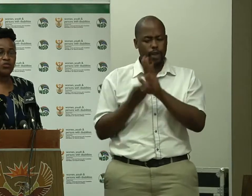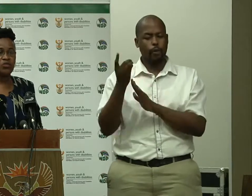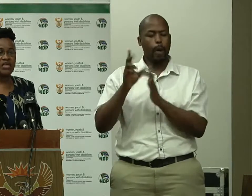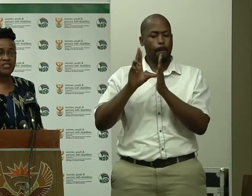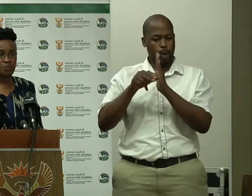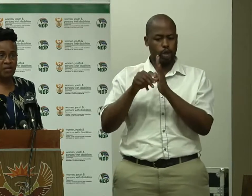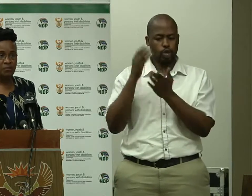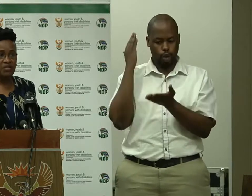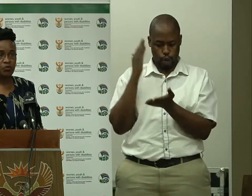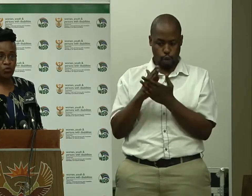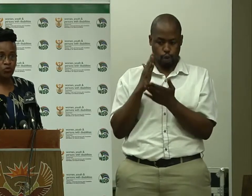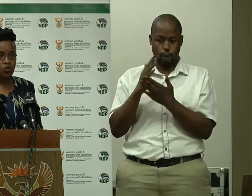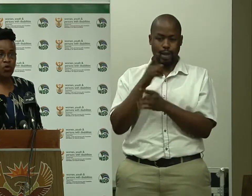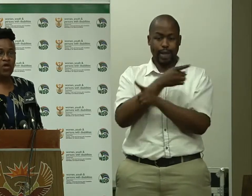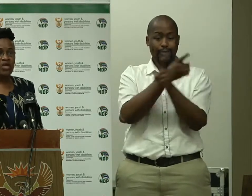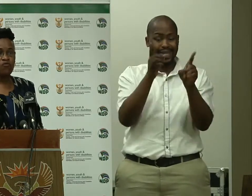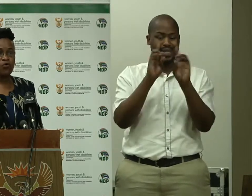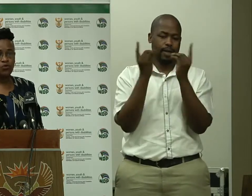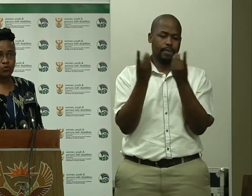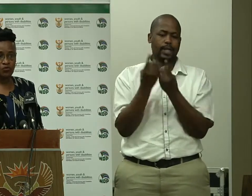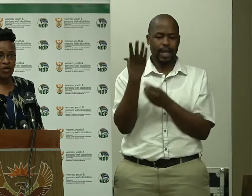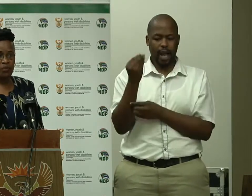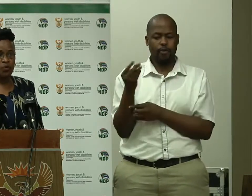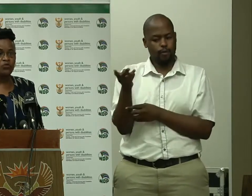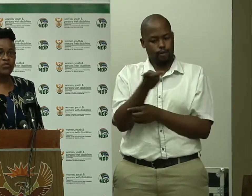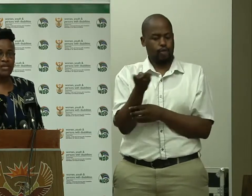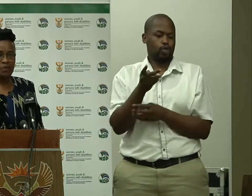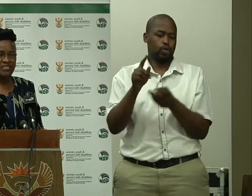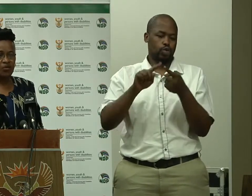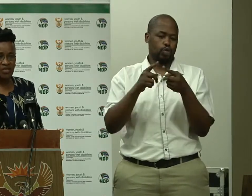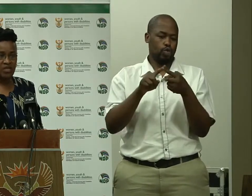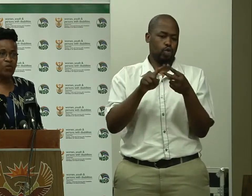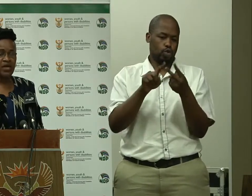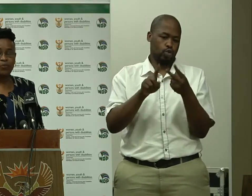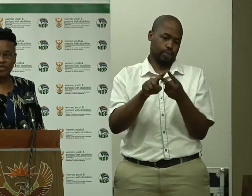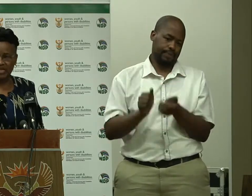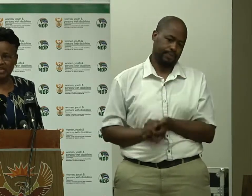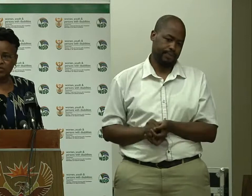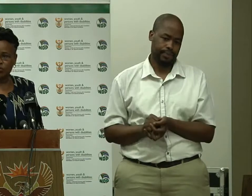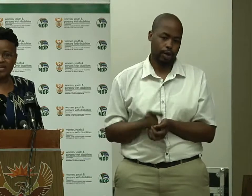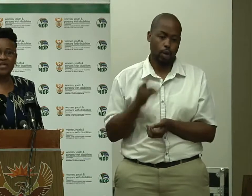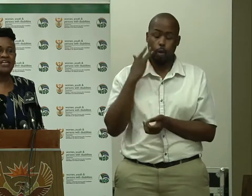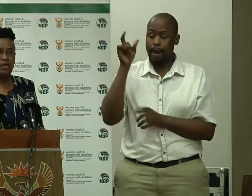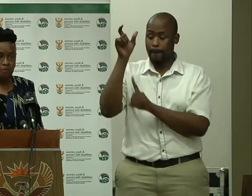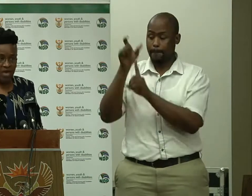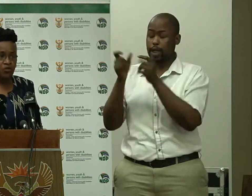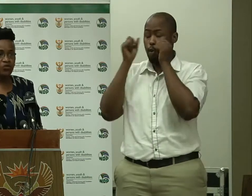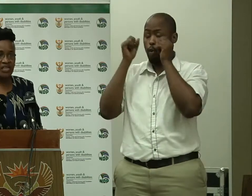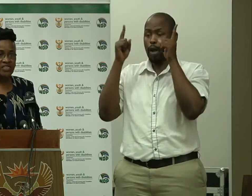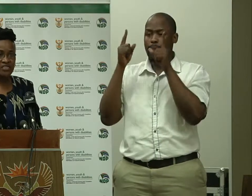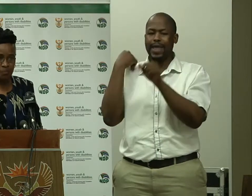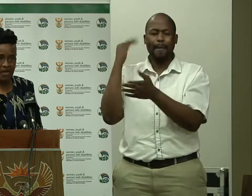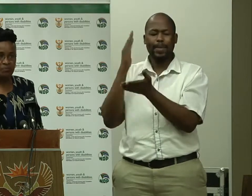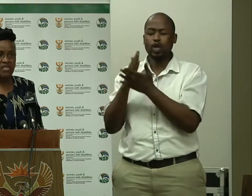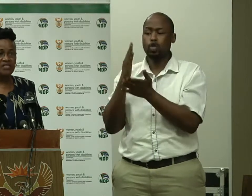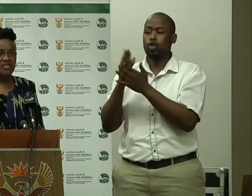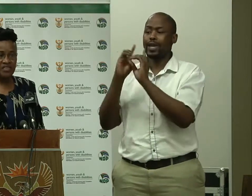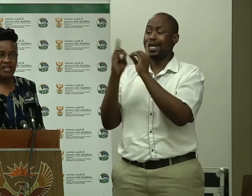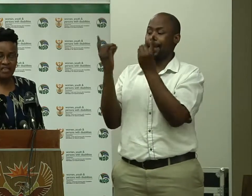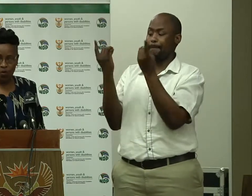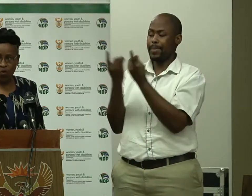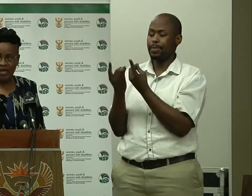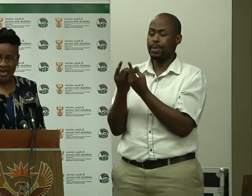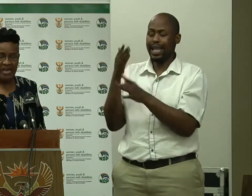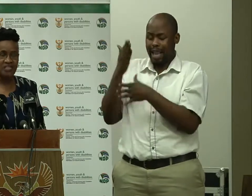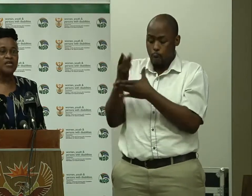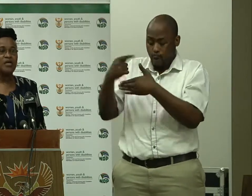to ensure that departments also have got those focal points. So that person, when they wake up, when they get to work, they make sure that the department